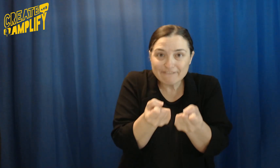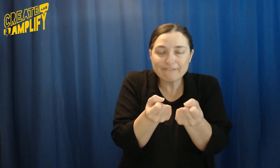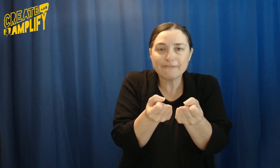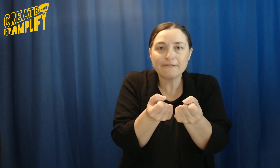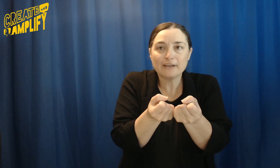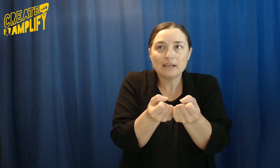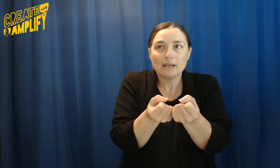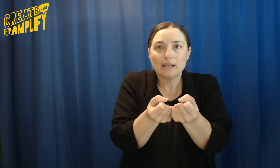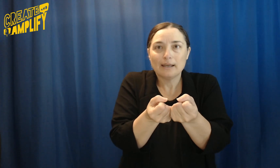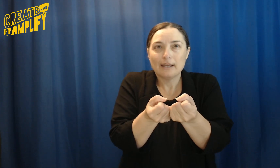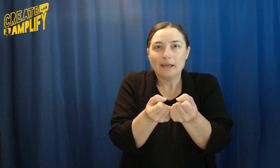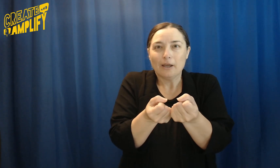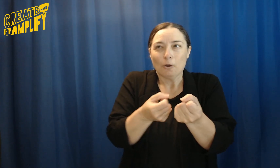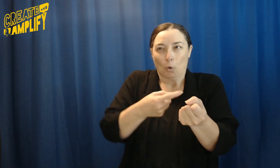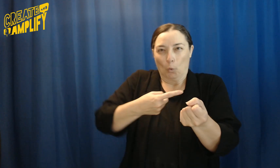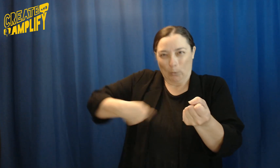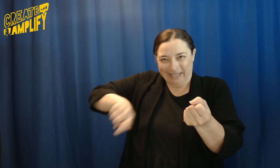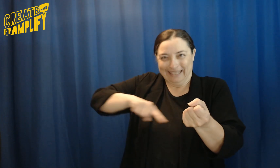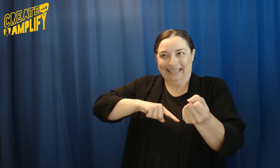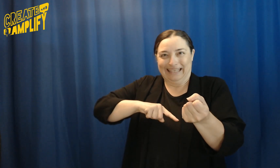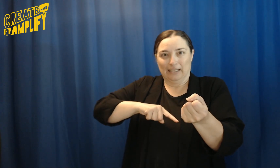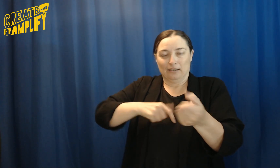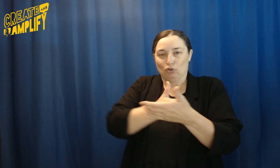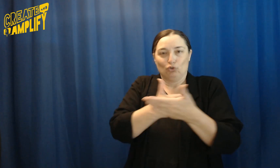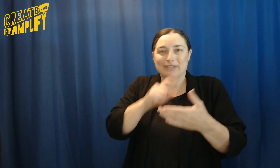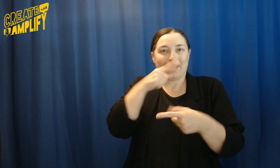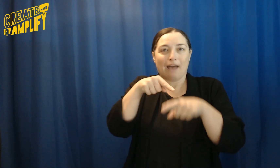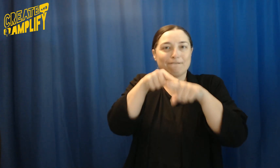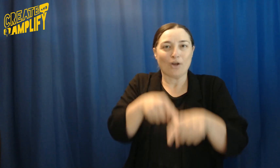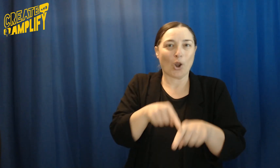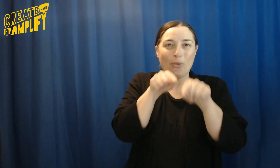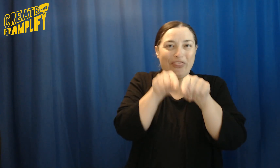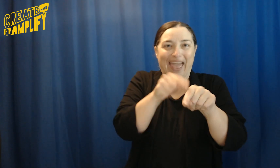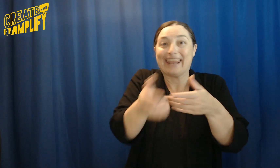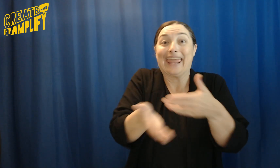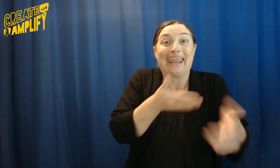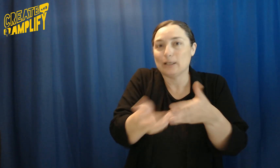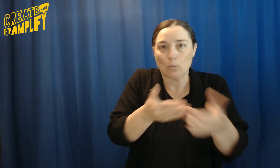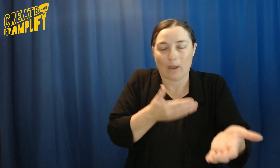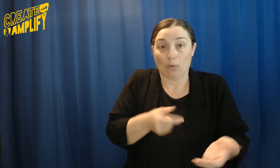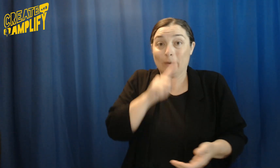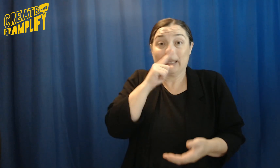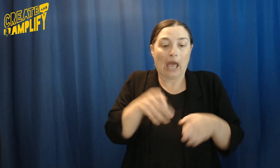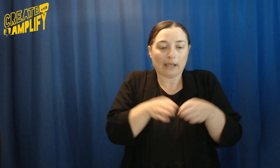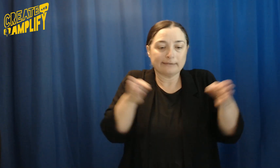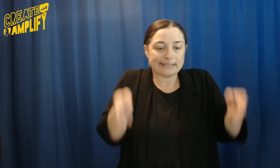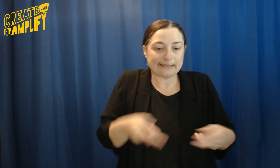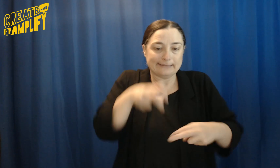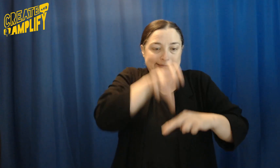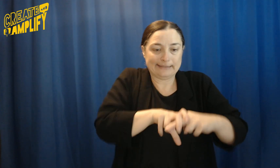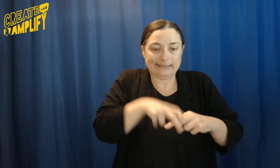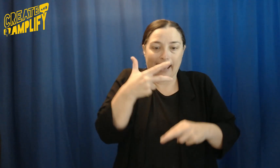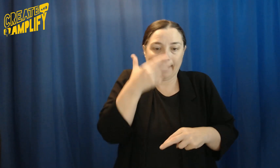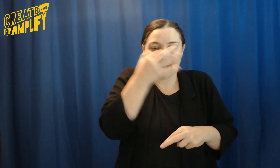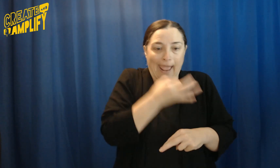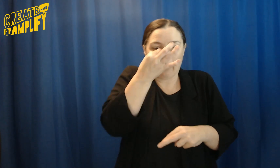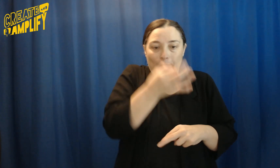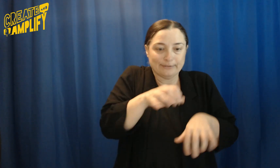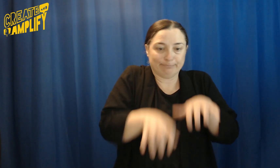things in different ways. So we can't always sit at a desk for 8 hours in a workday or something. Have